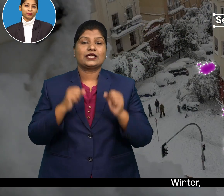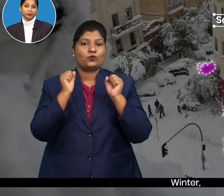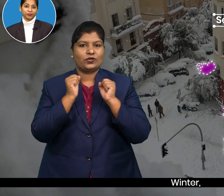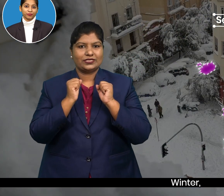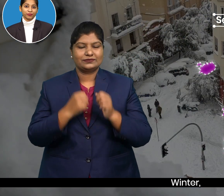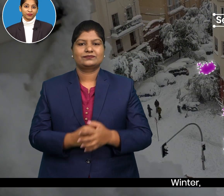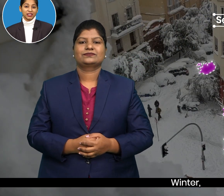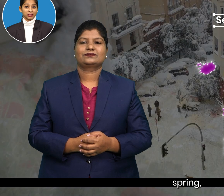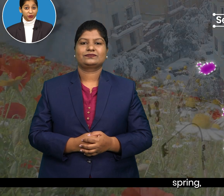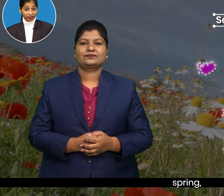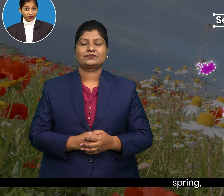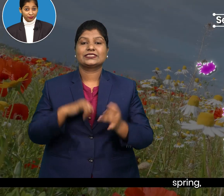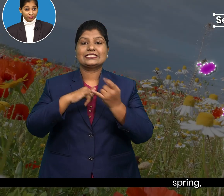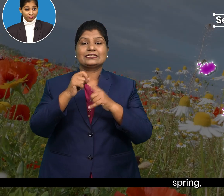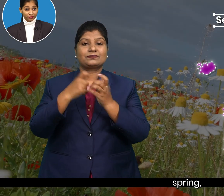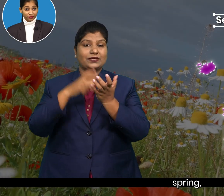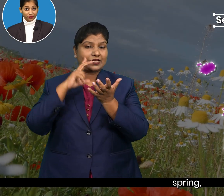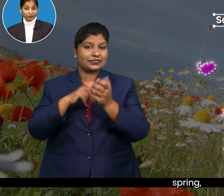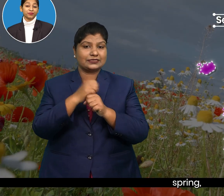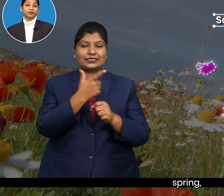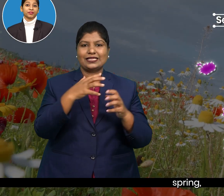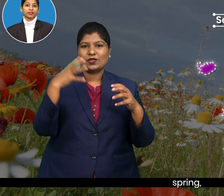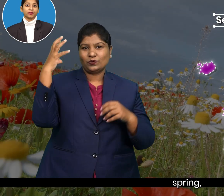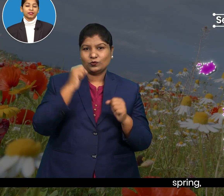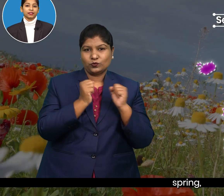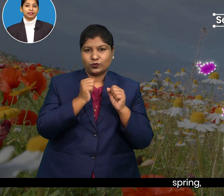Winter, spring,